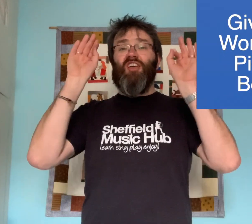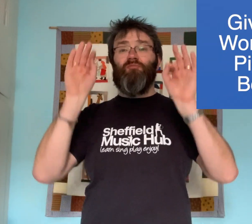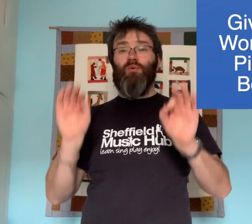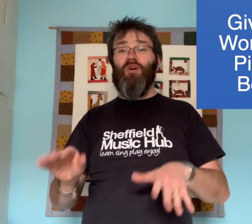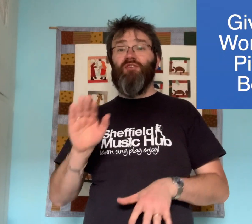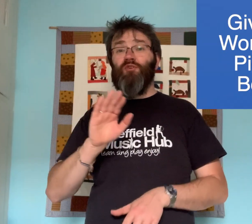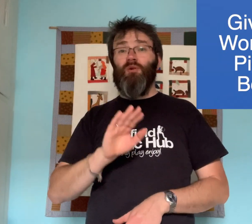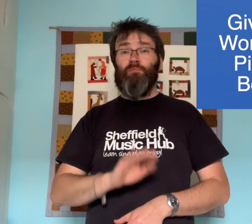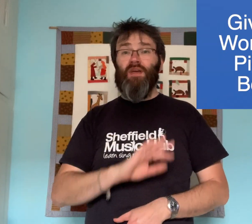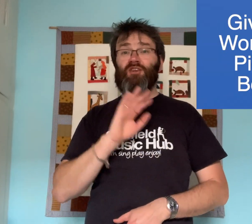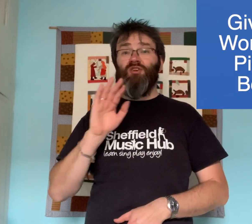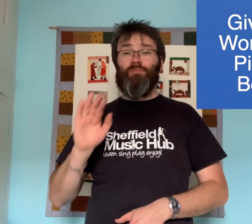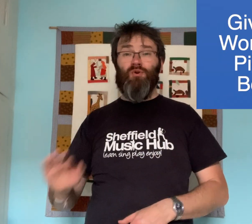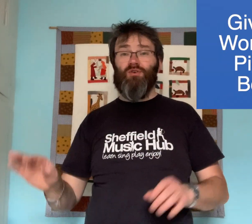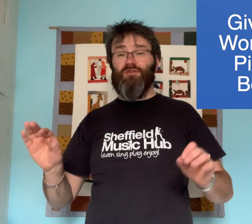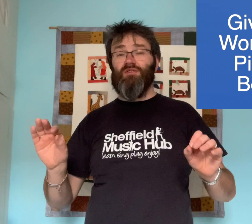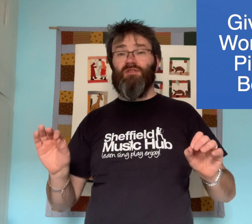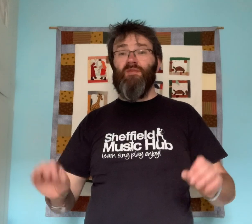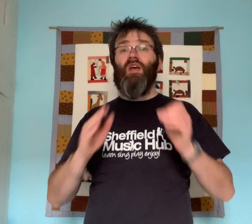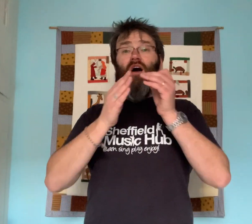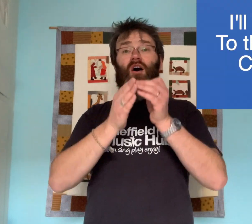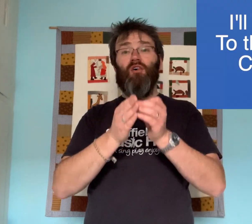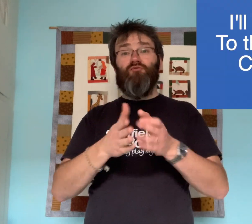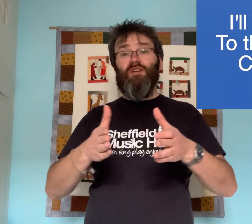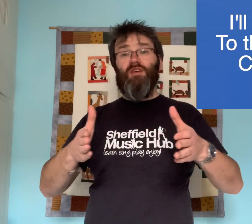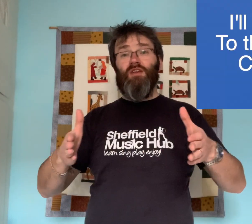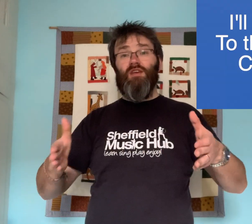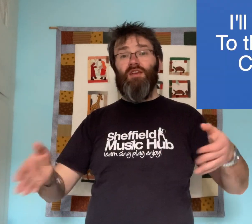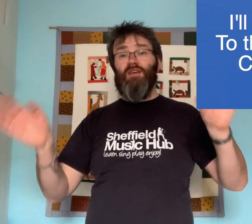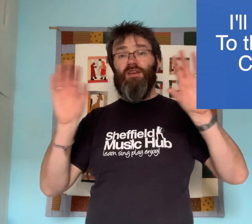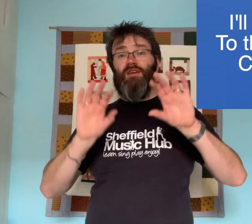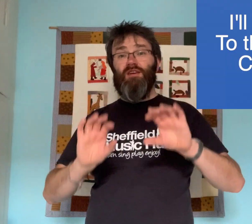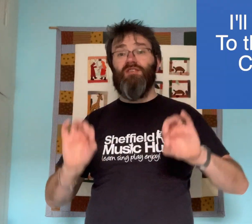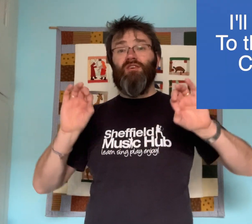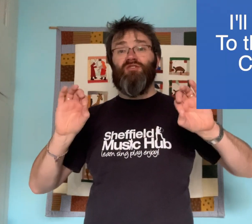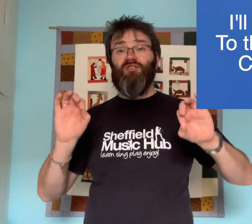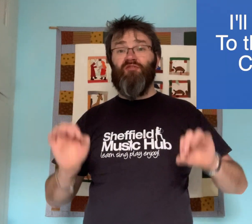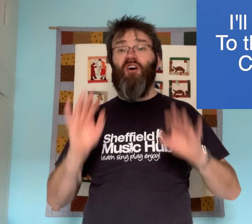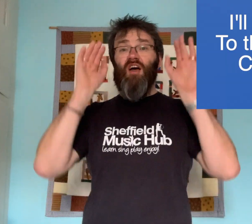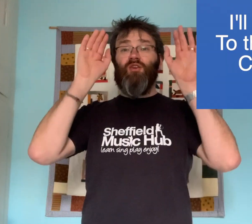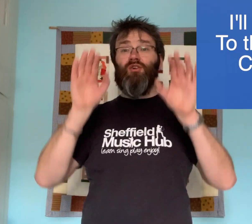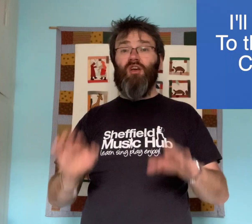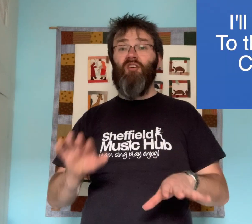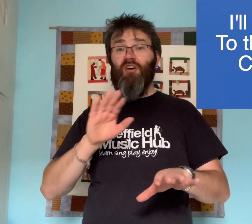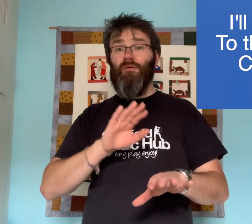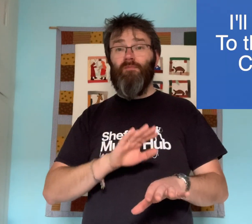me wonderful picture books. I'll read to the final cover.